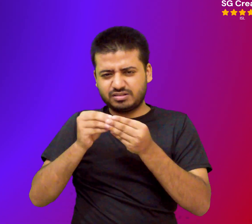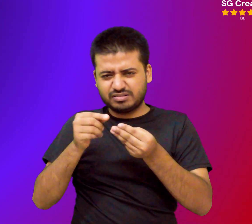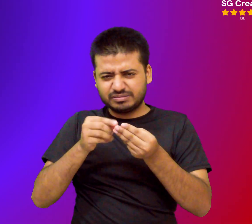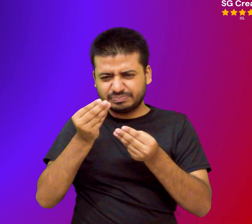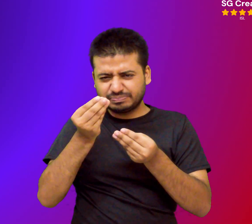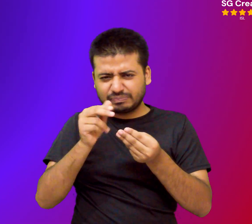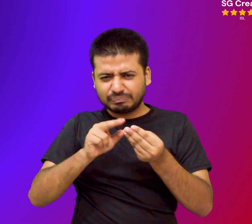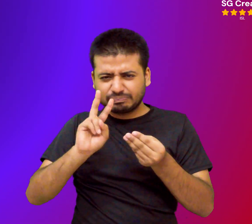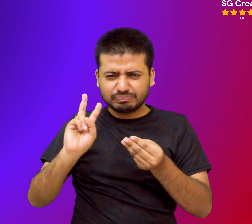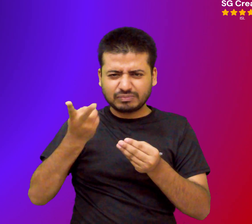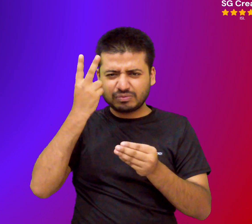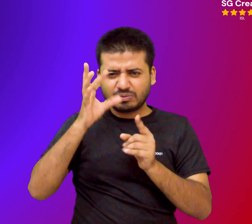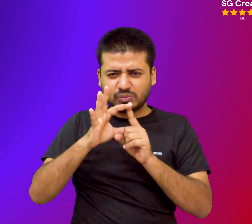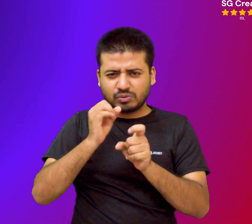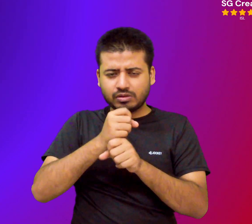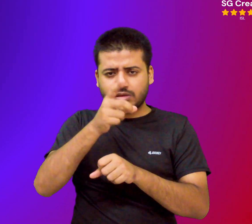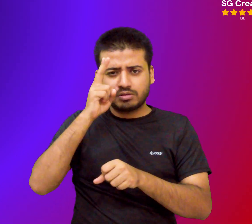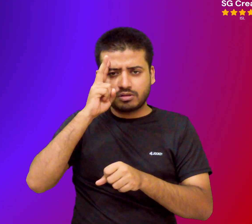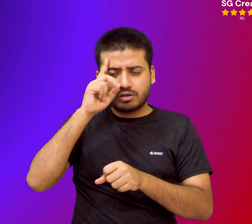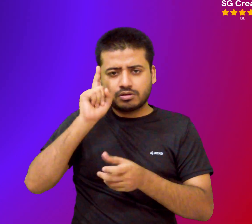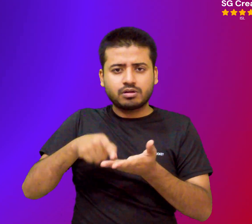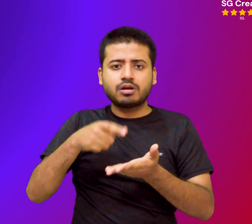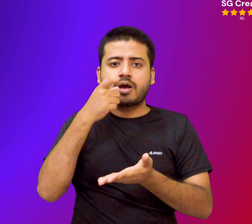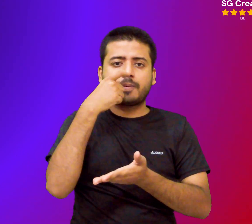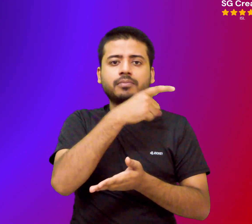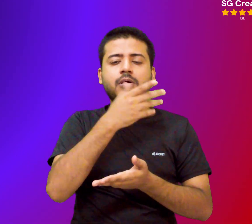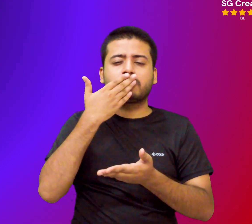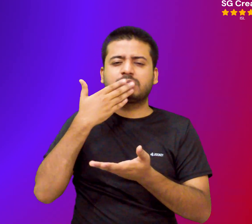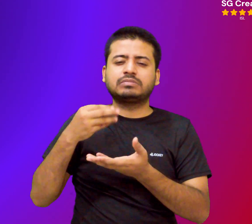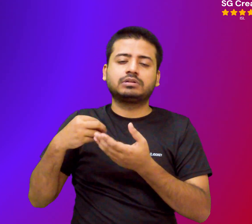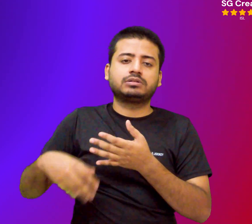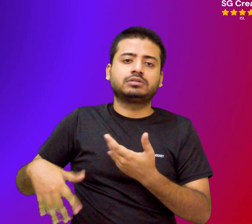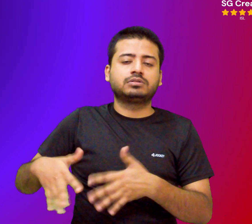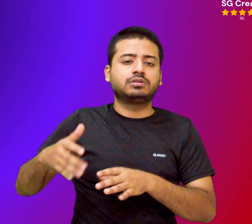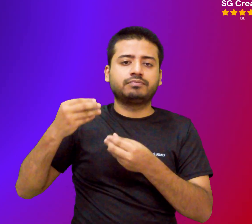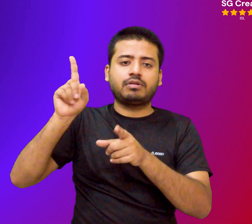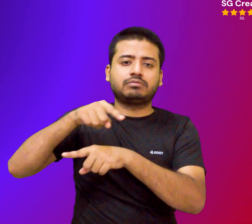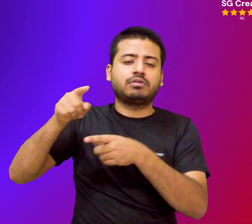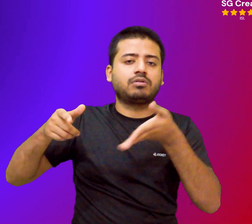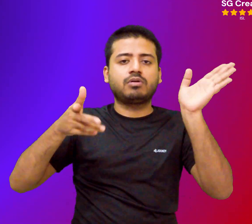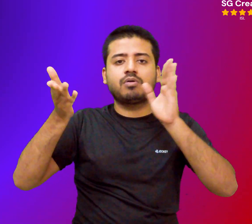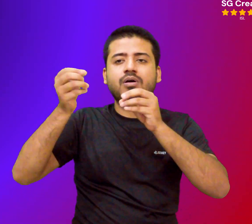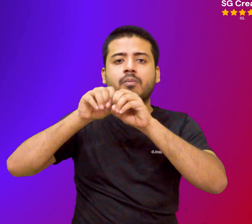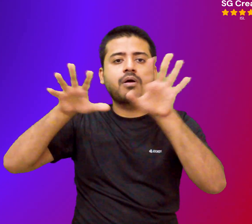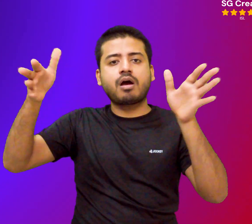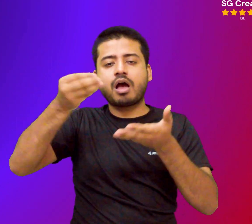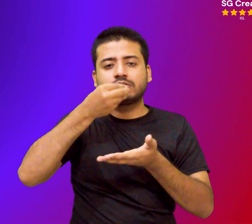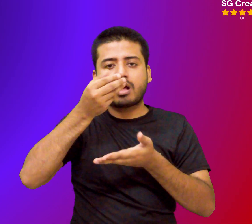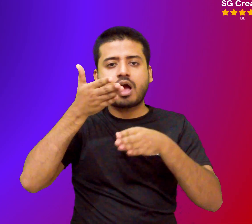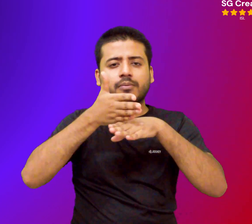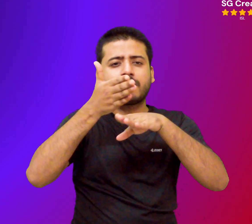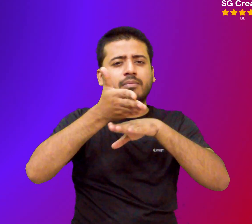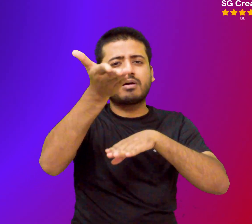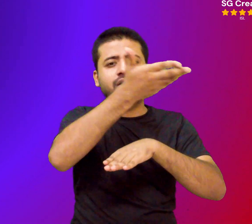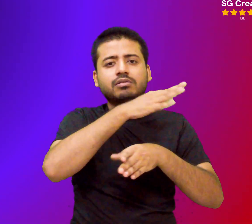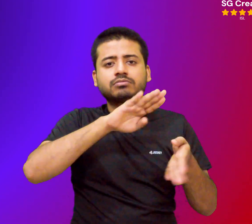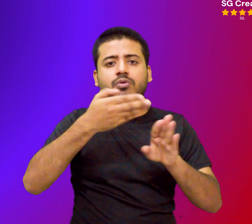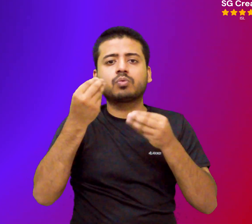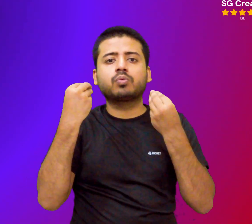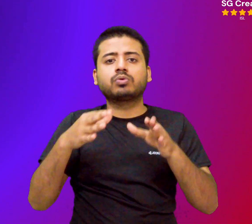consume the meat. Cyanide. Stray dogs may carry cyanide, which can convert to toxic hydrocyanic acid during